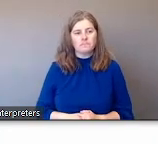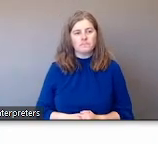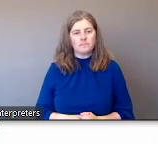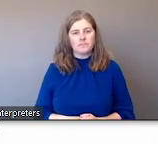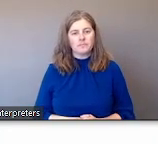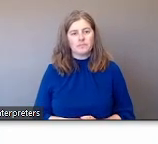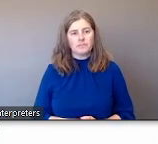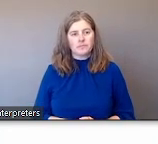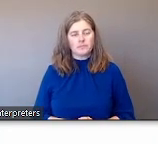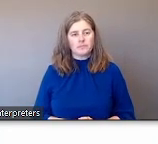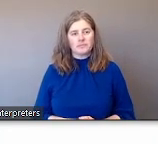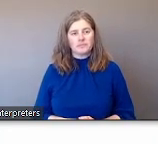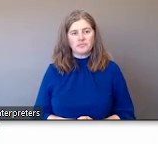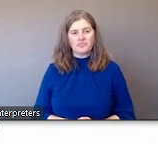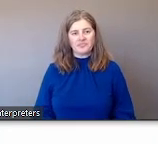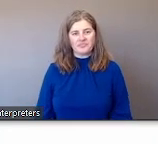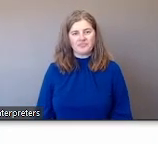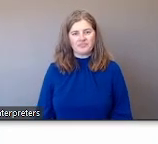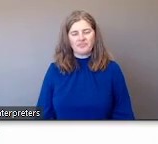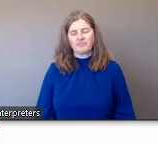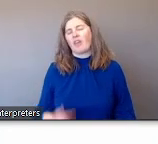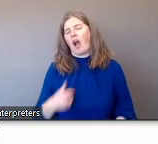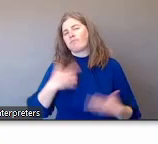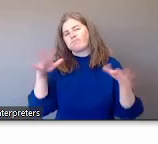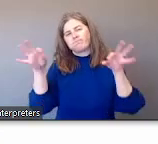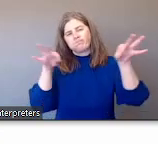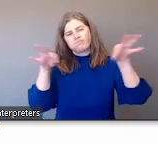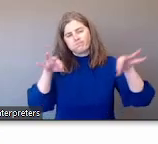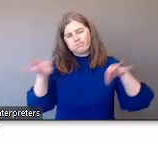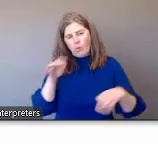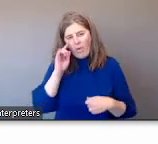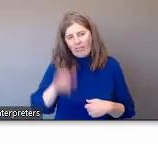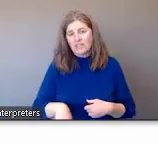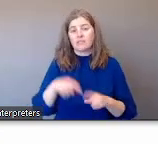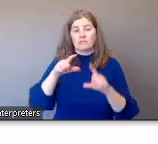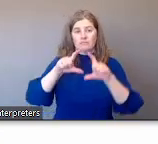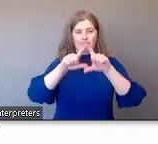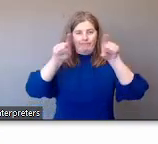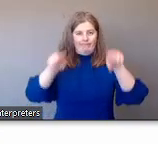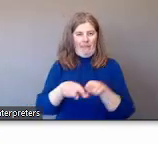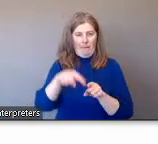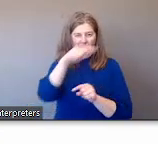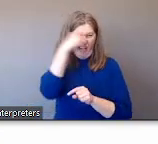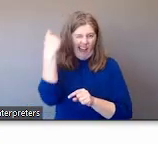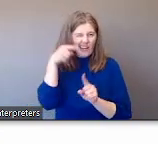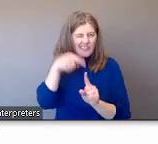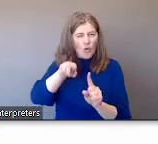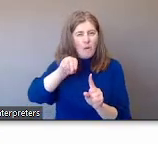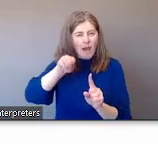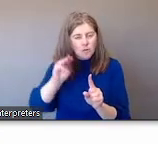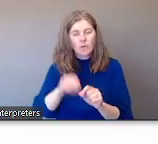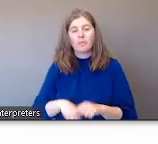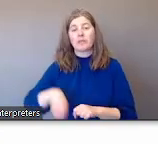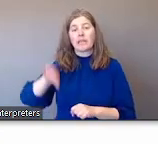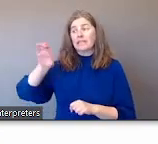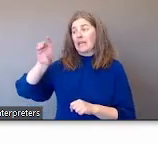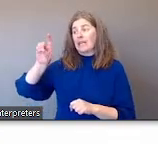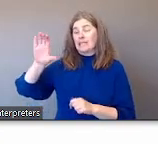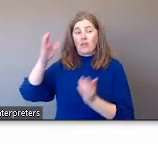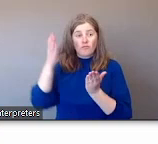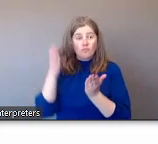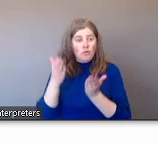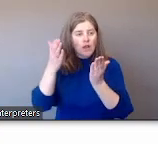So I've already gone through this. There's New Mexico there. CDC recommends